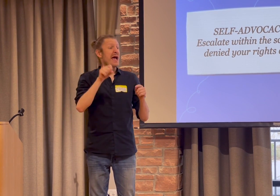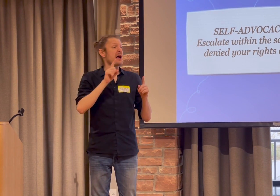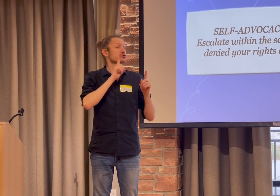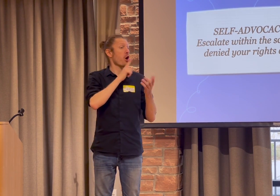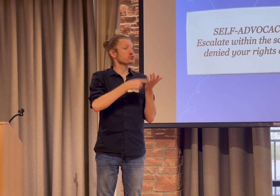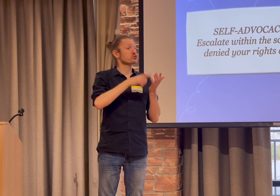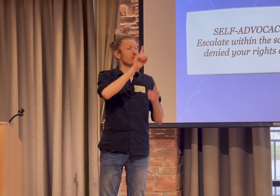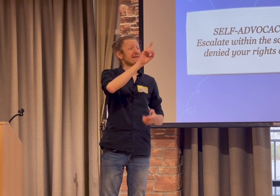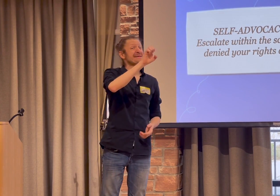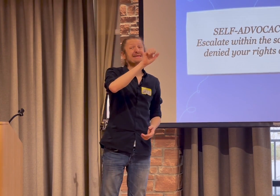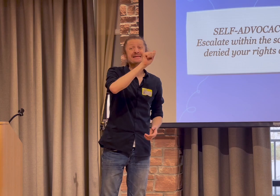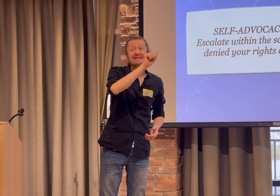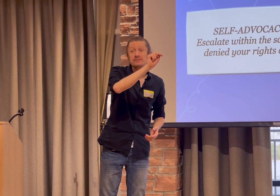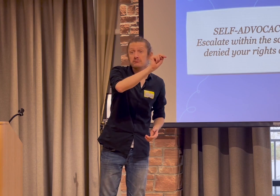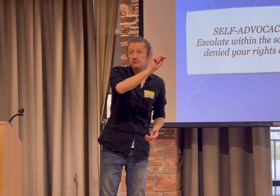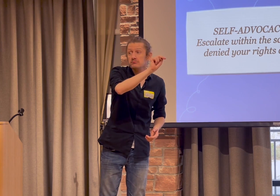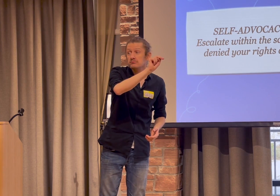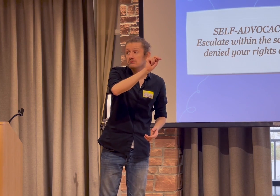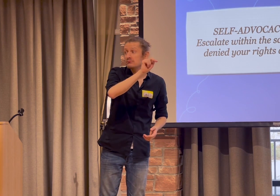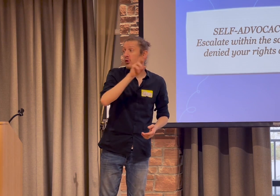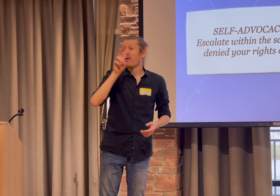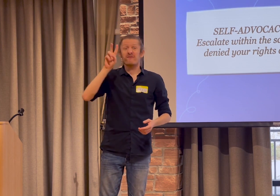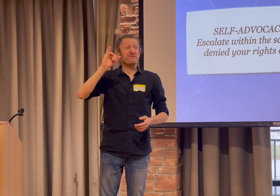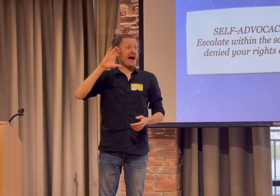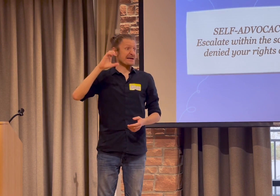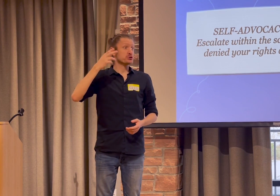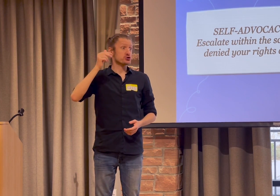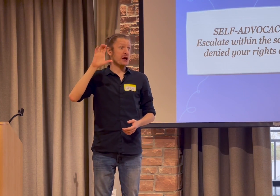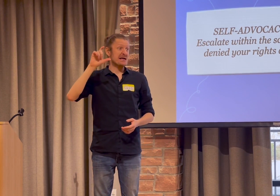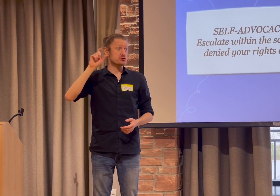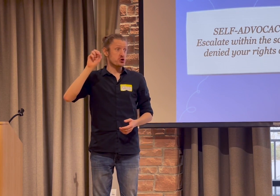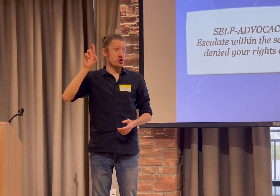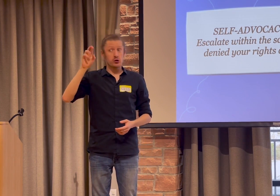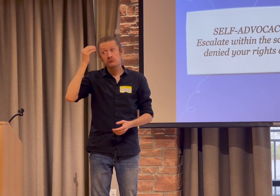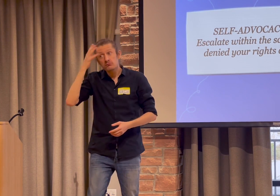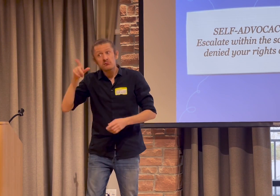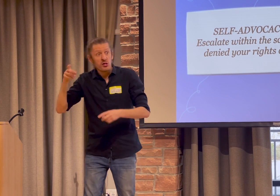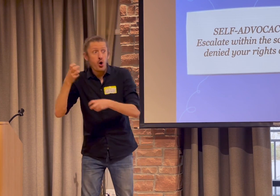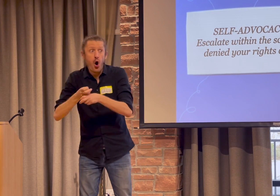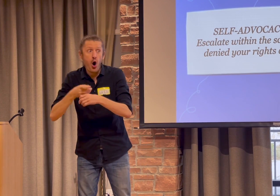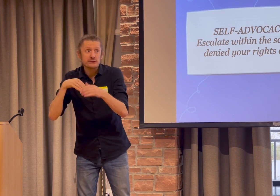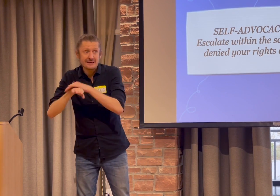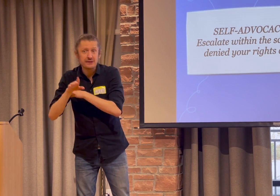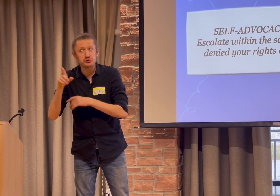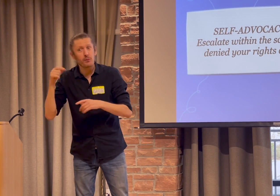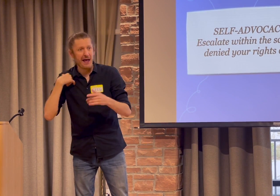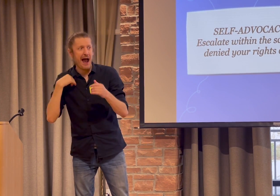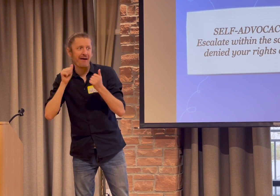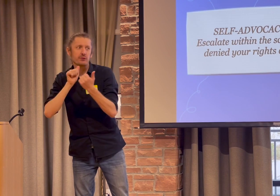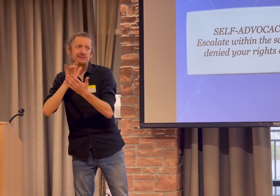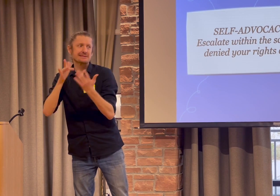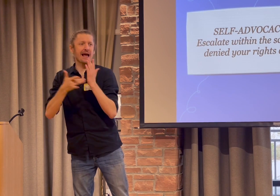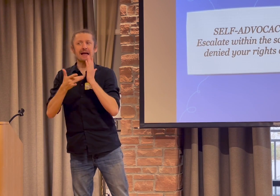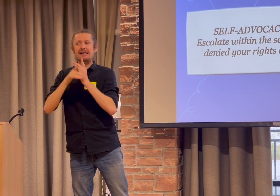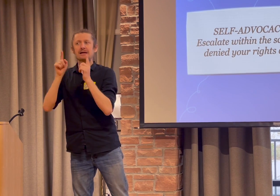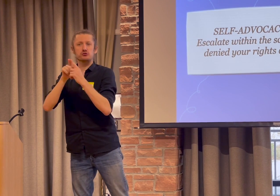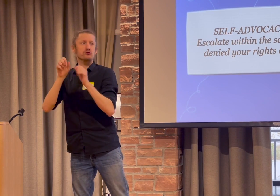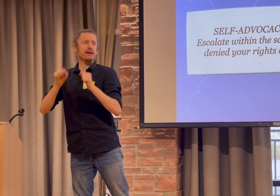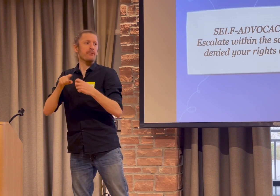ombuds and other ways to escalate issues that are occurring. For example, you can bring it to the department